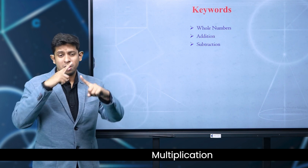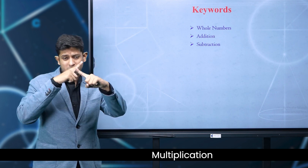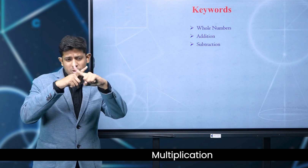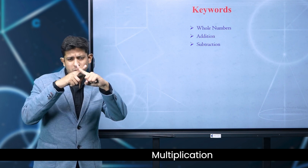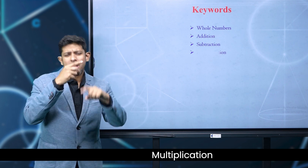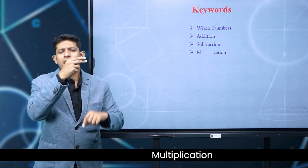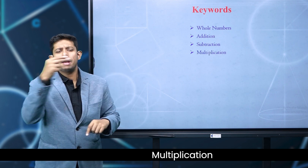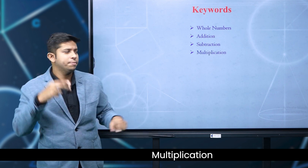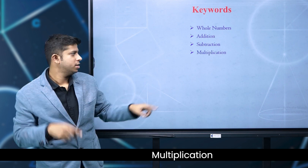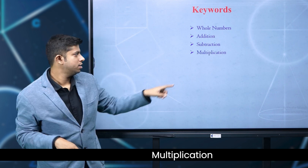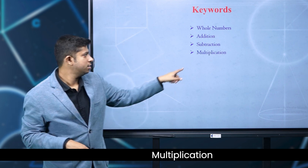multiplication,